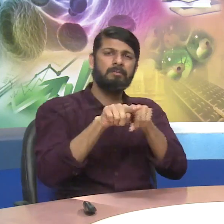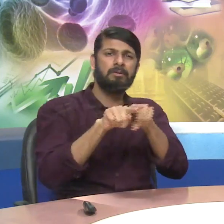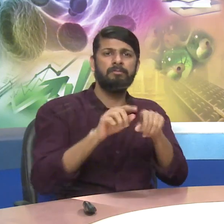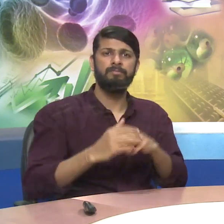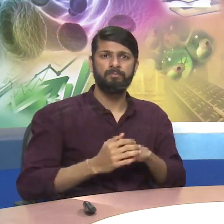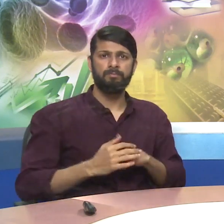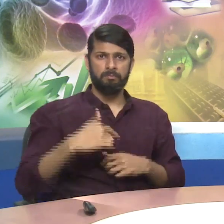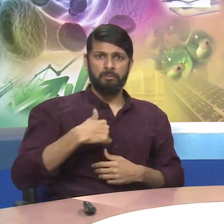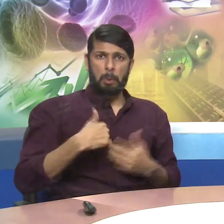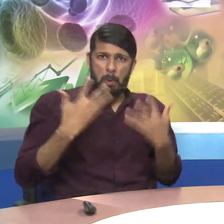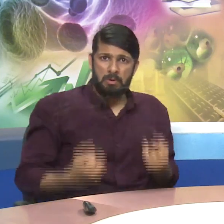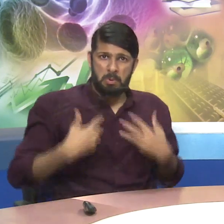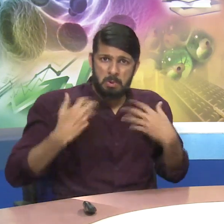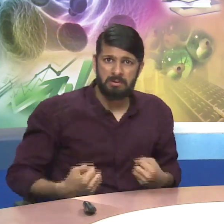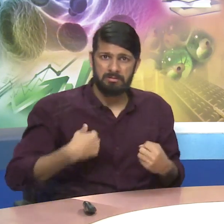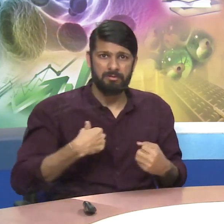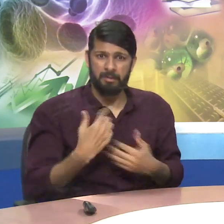Though freedom from want